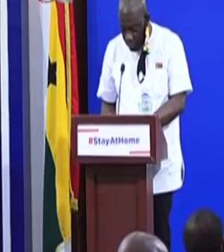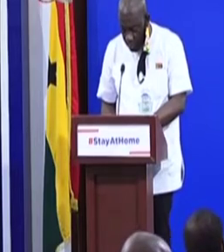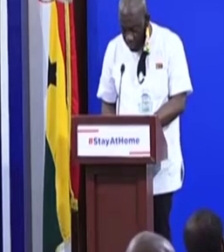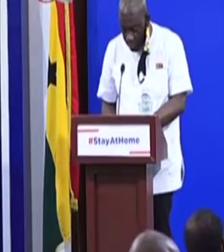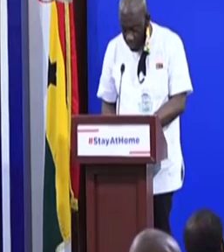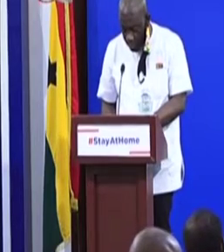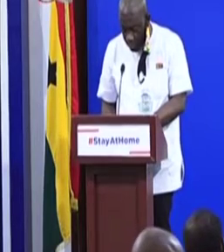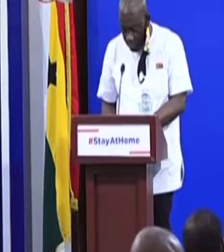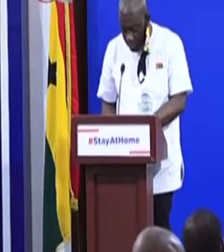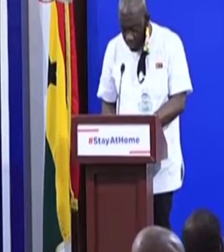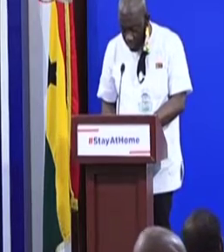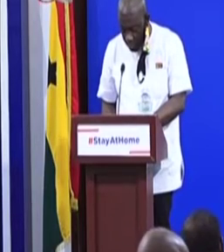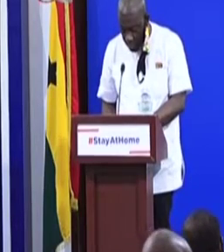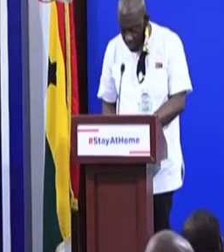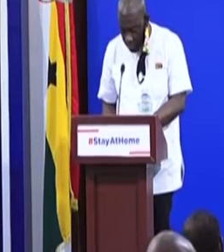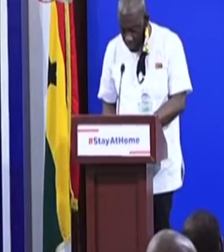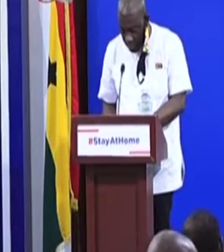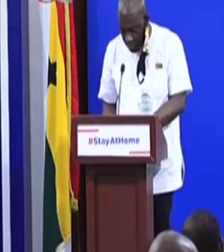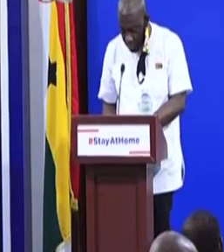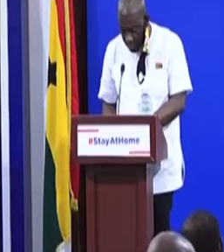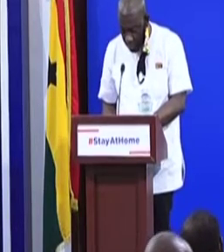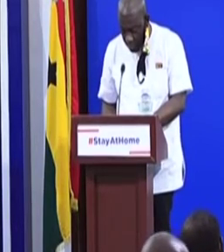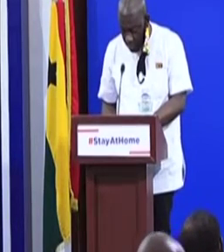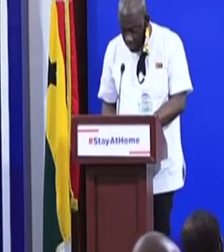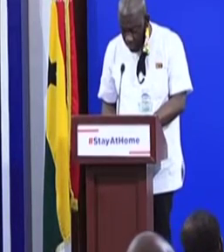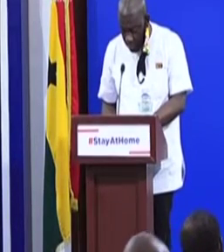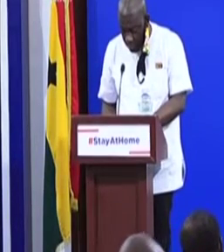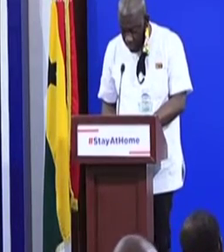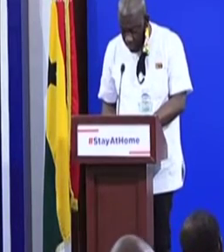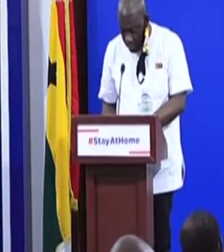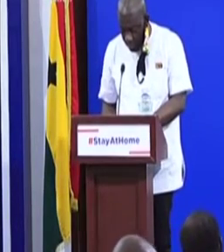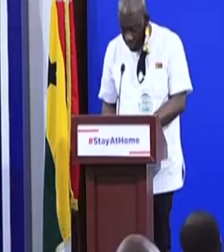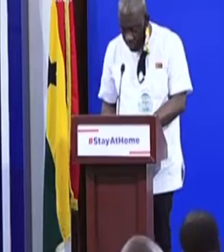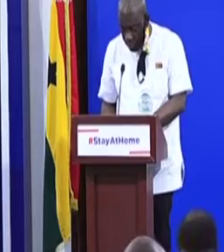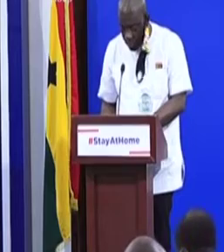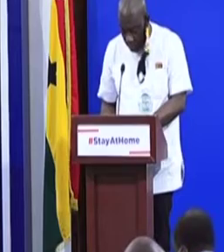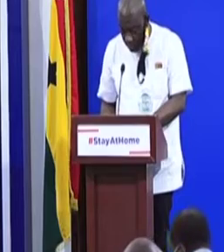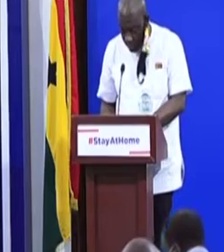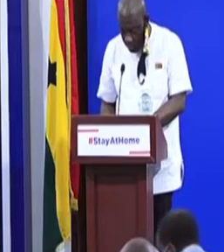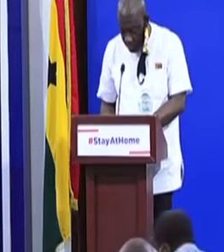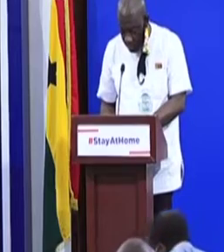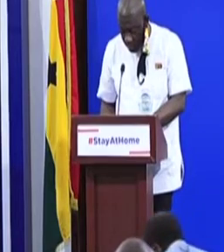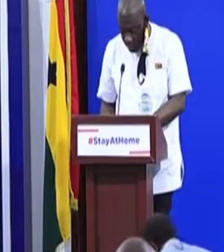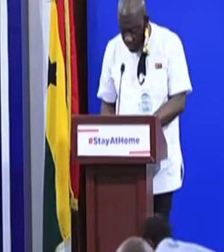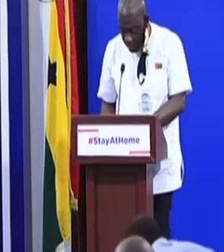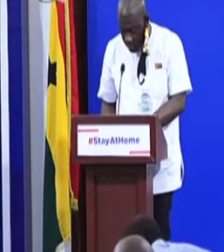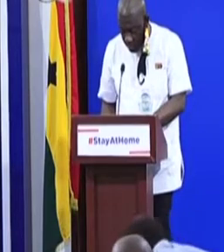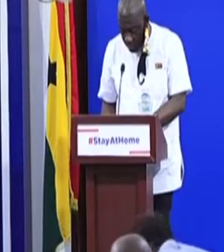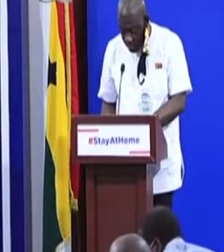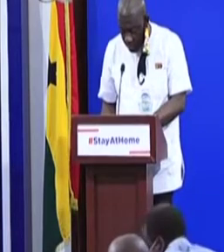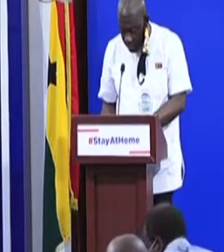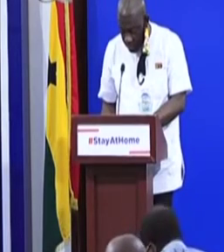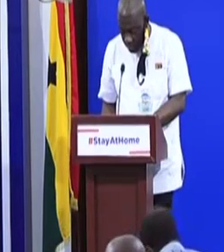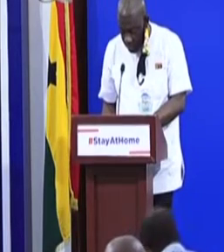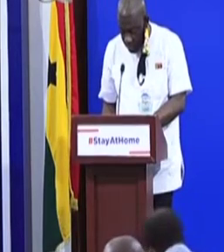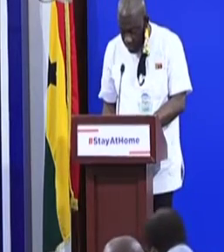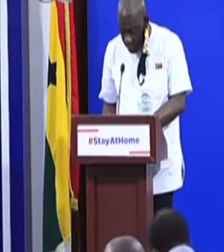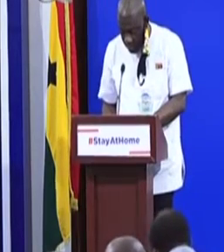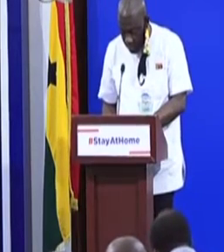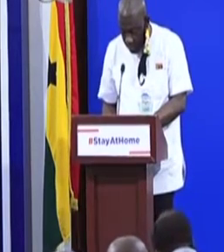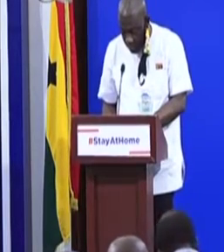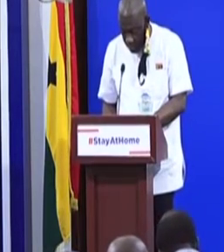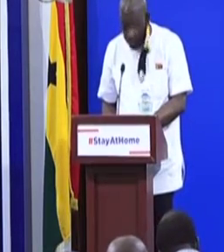what the government plan is or what the system in place is. The bodies released to the families to process them for funeral.